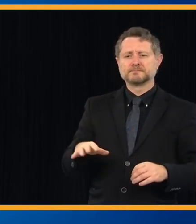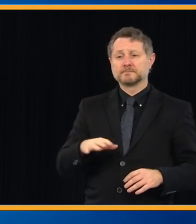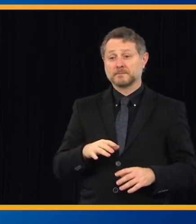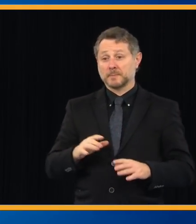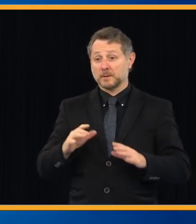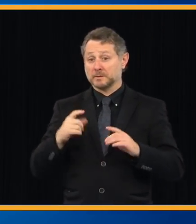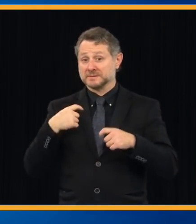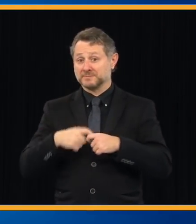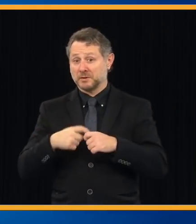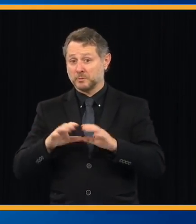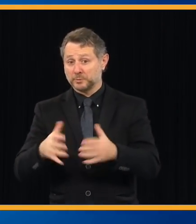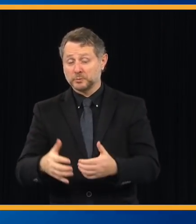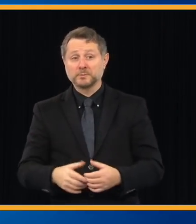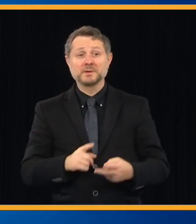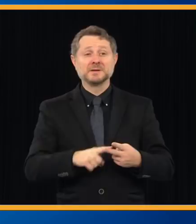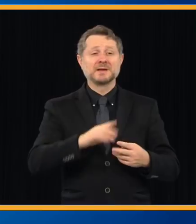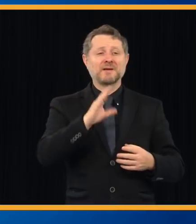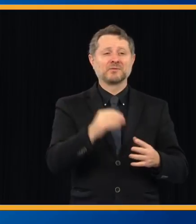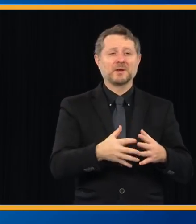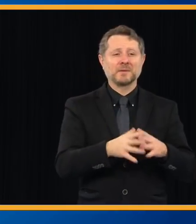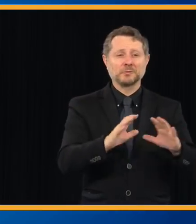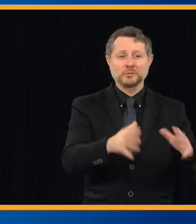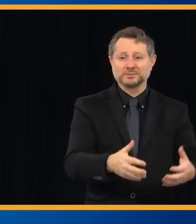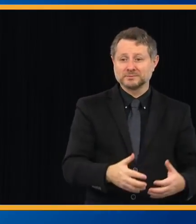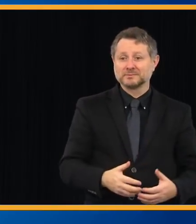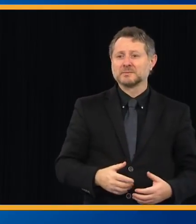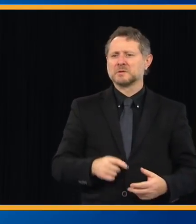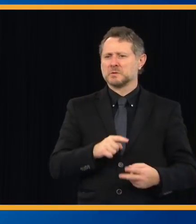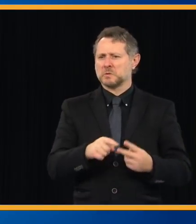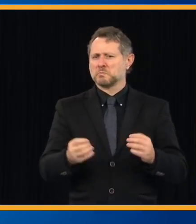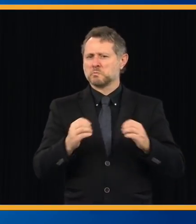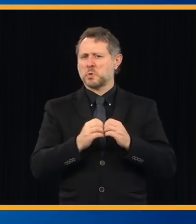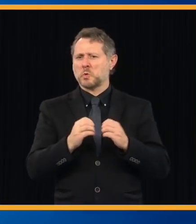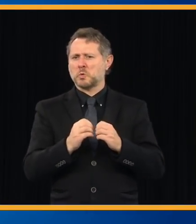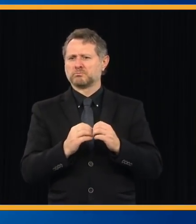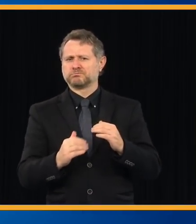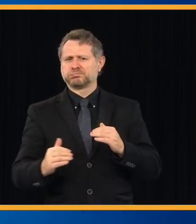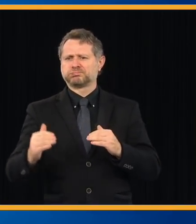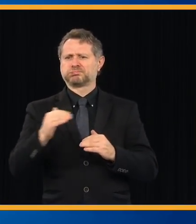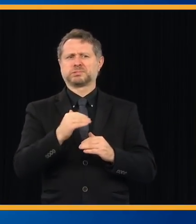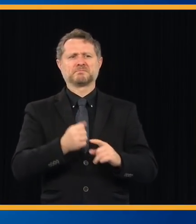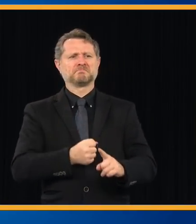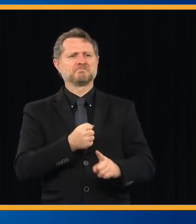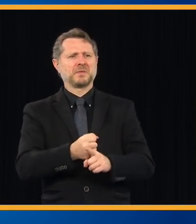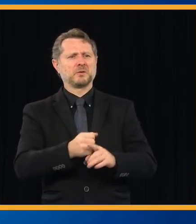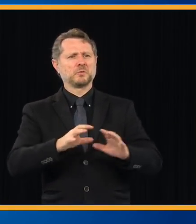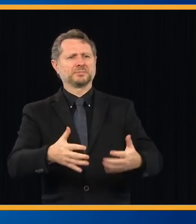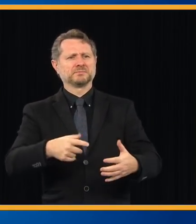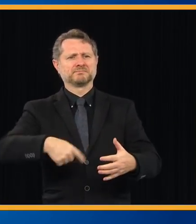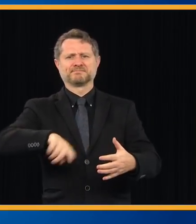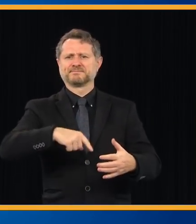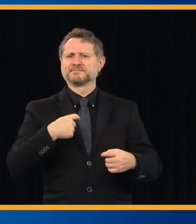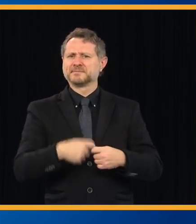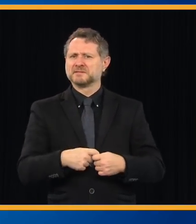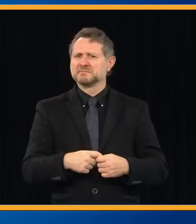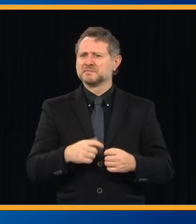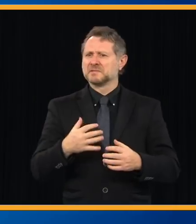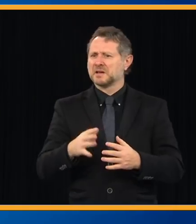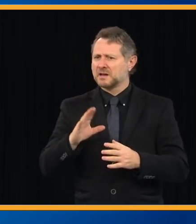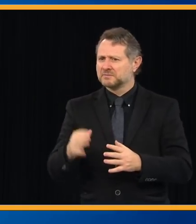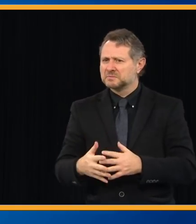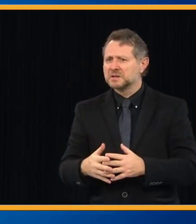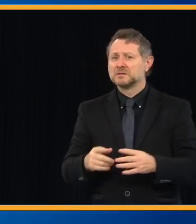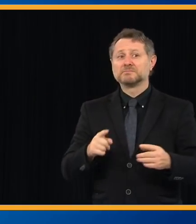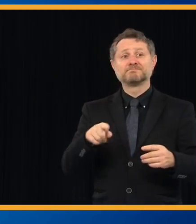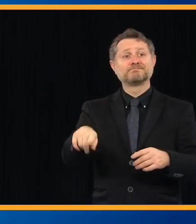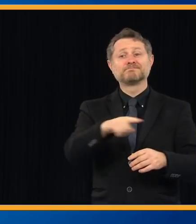the African American community, where they are disproportionately affected. We asked the hospitals to look at the